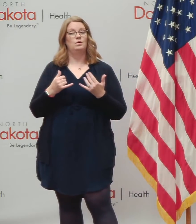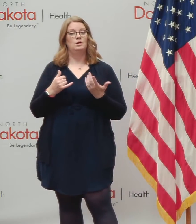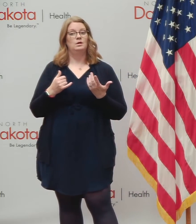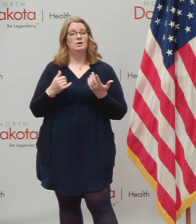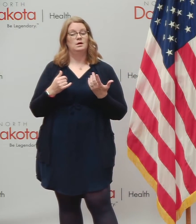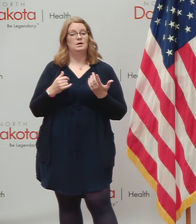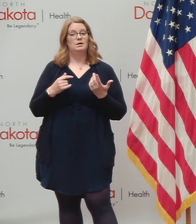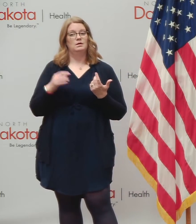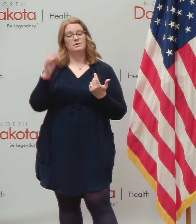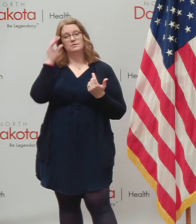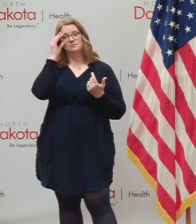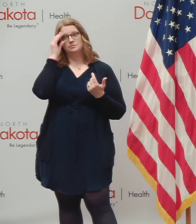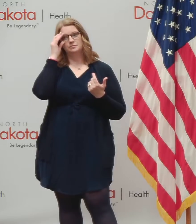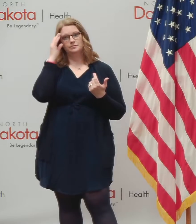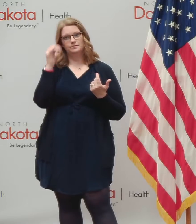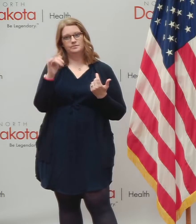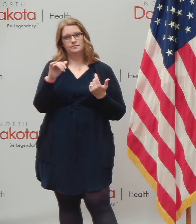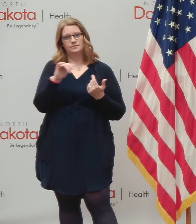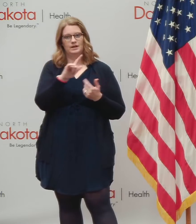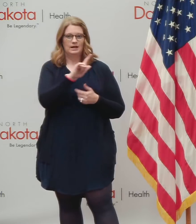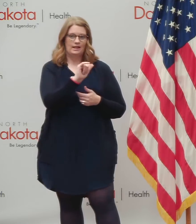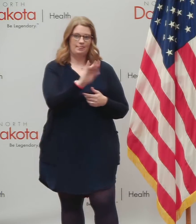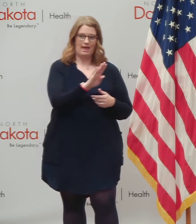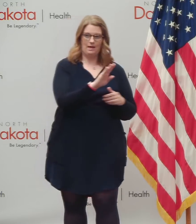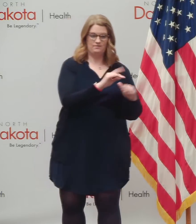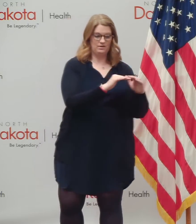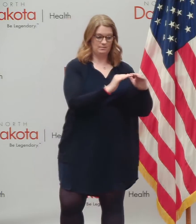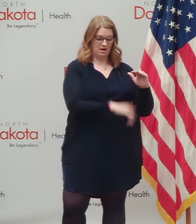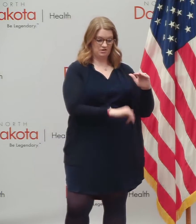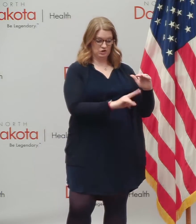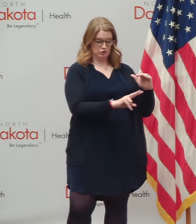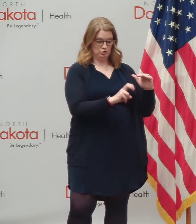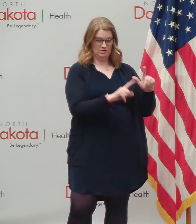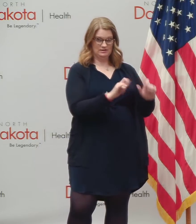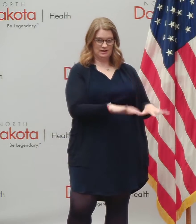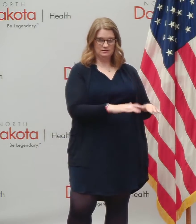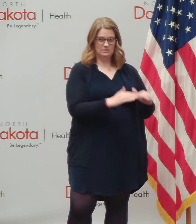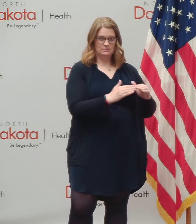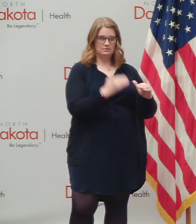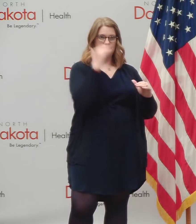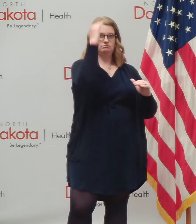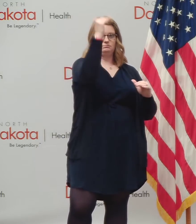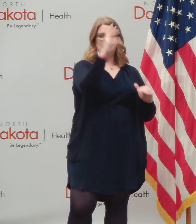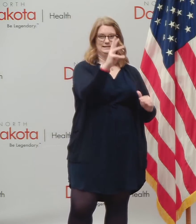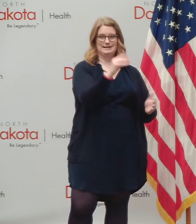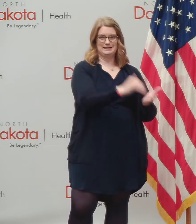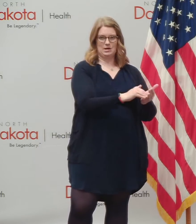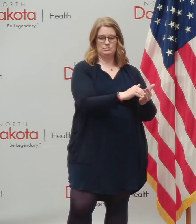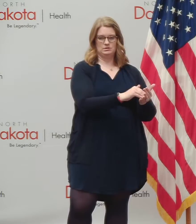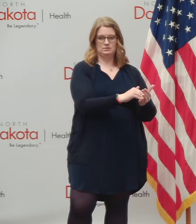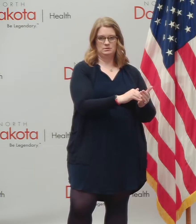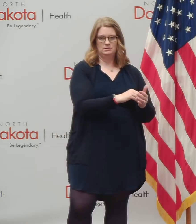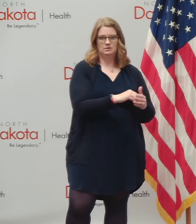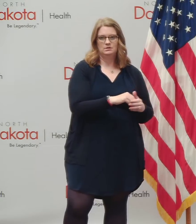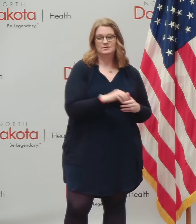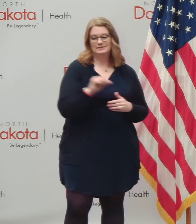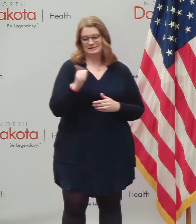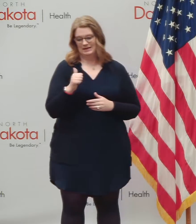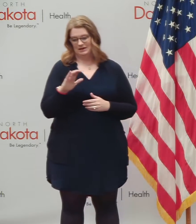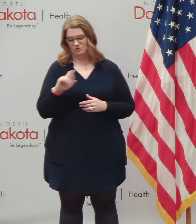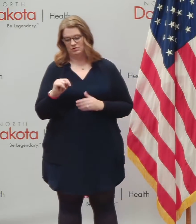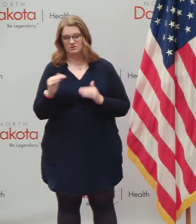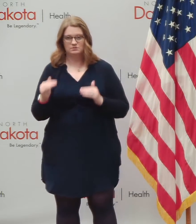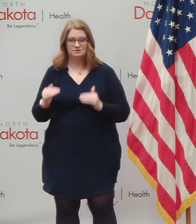from, under 200 tests a day to over 6,000 tests a day, going from 10 contact tracers